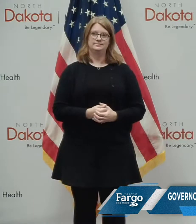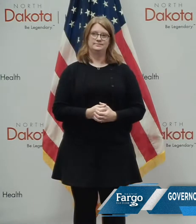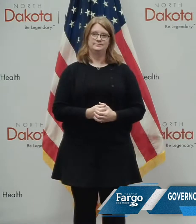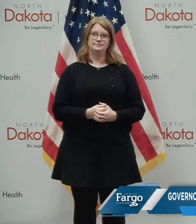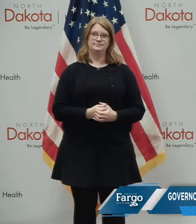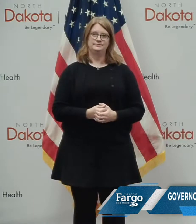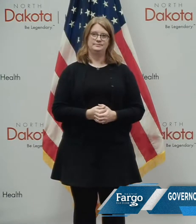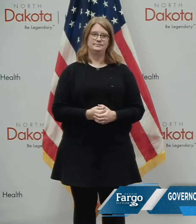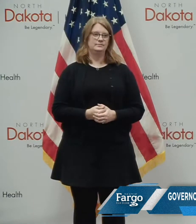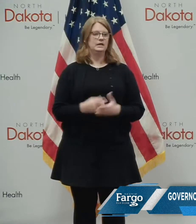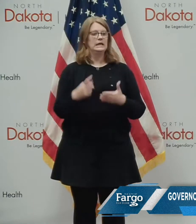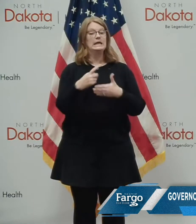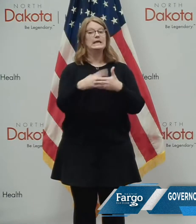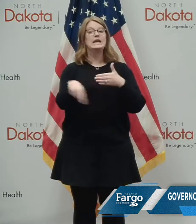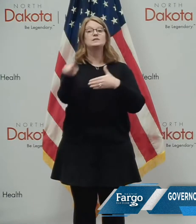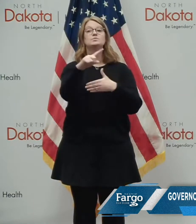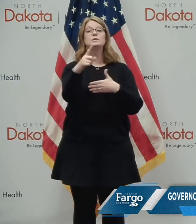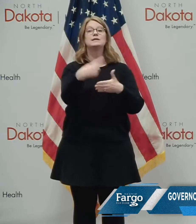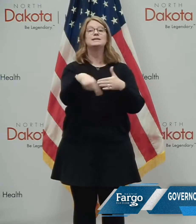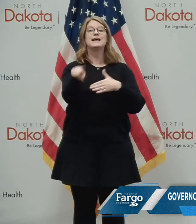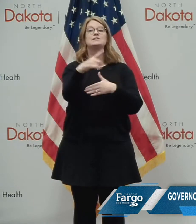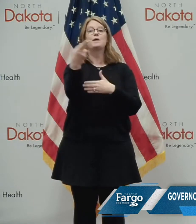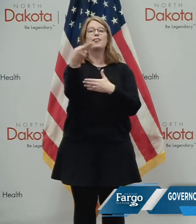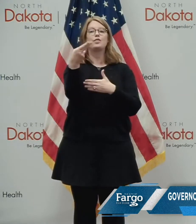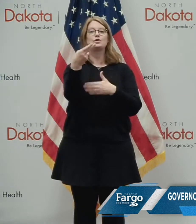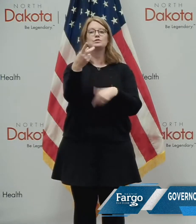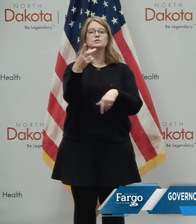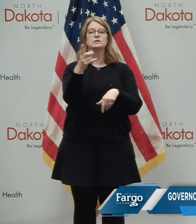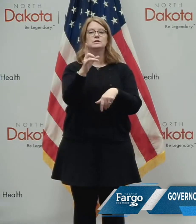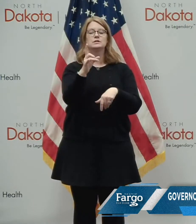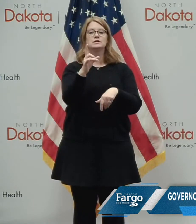next week, Thursday, 8 o'clock, we're moving to the morning again.